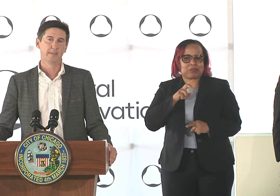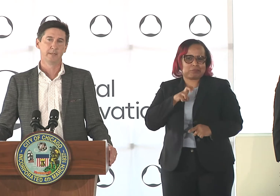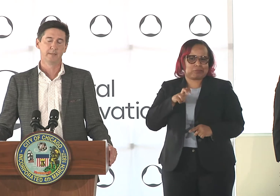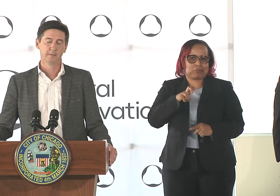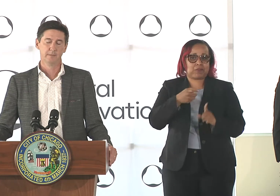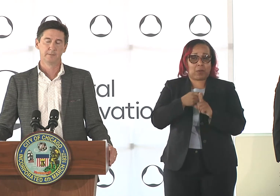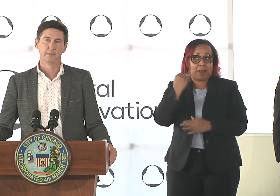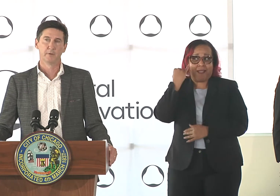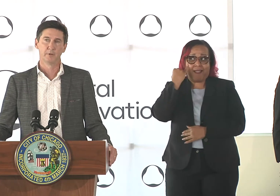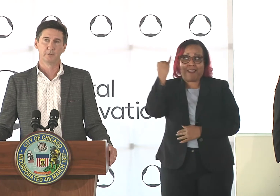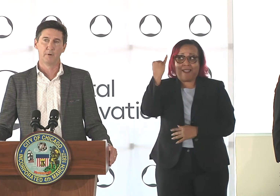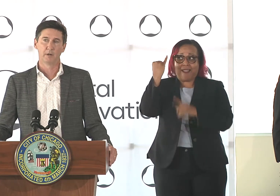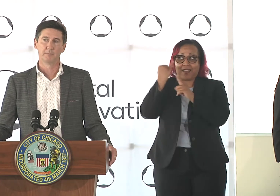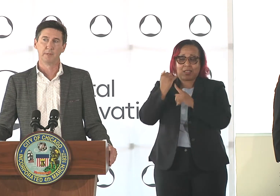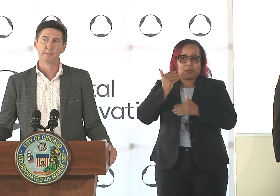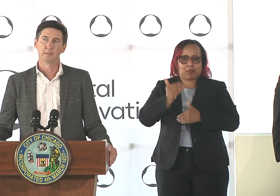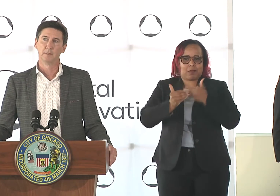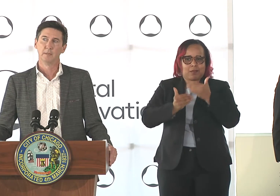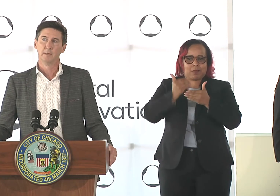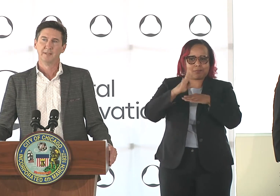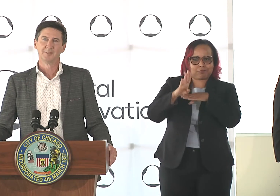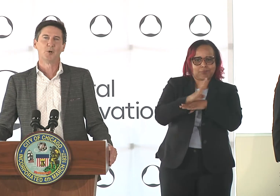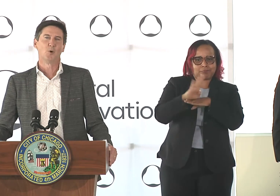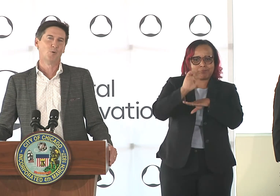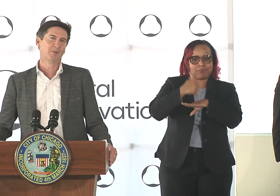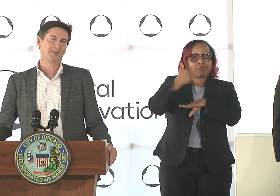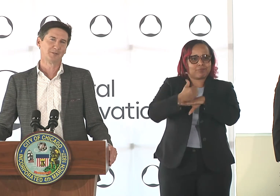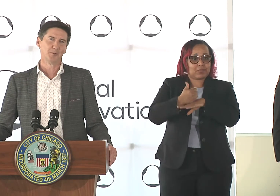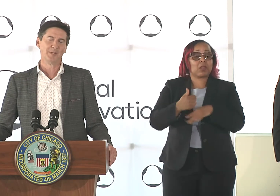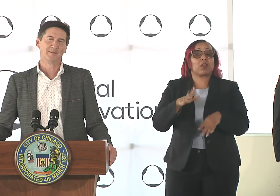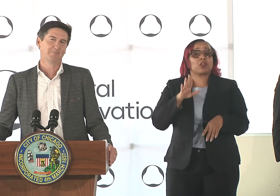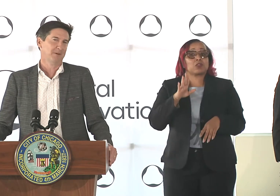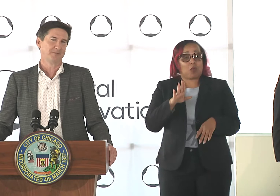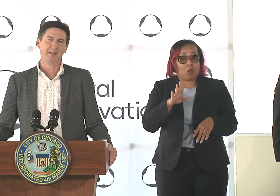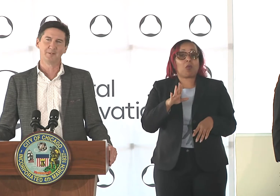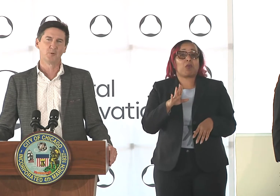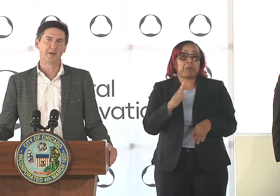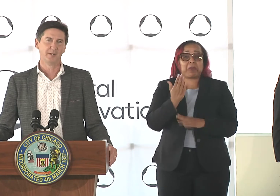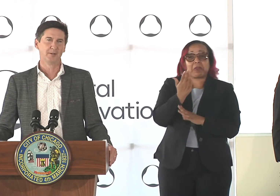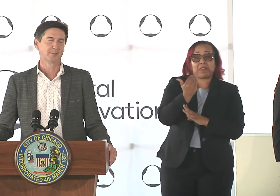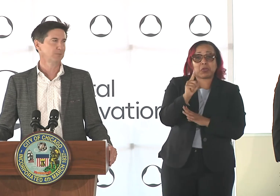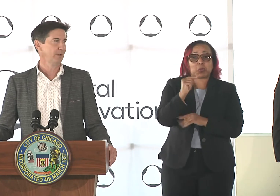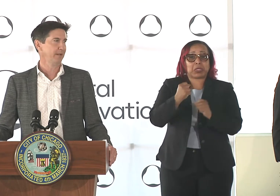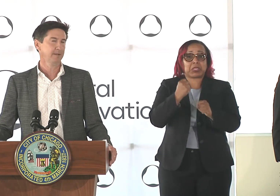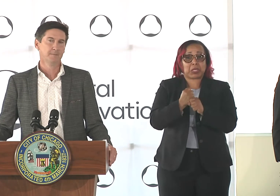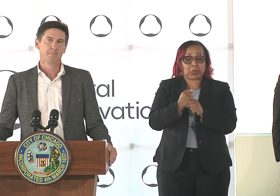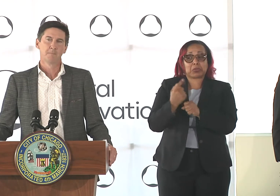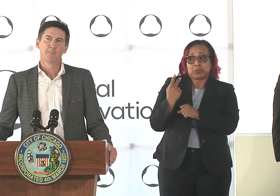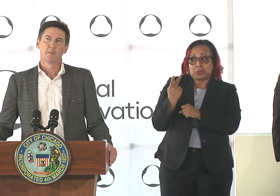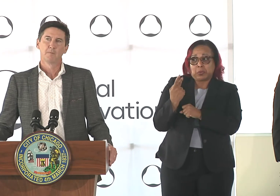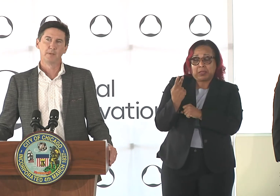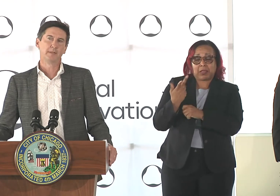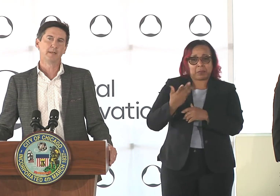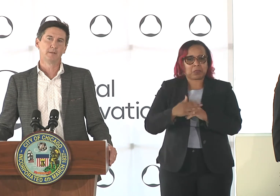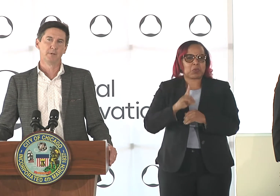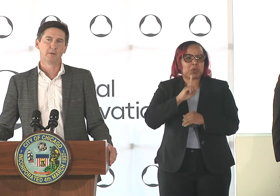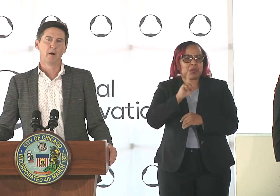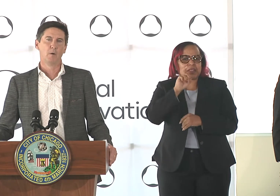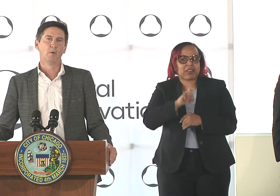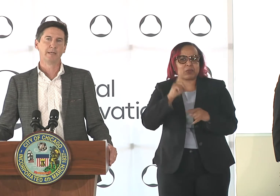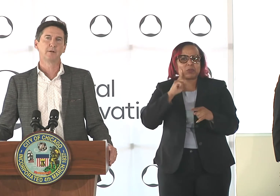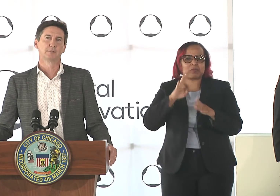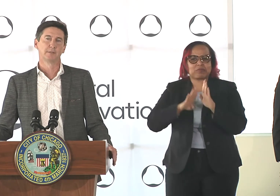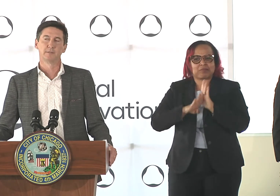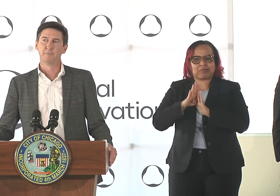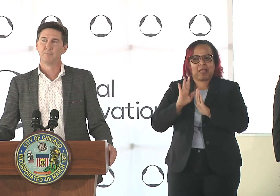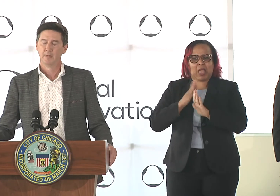from idea to the commercial marketplace. So over the ensuing 15 to 20 years, we really needed to build our